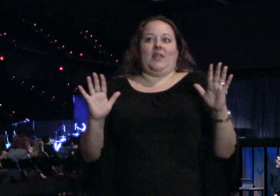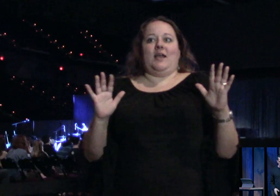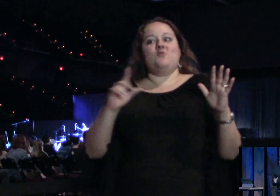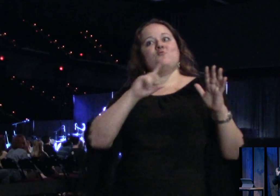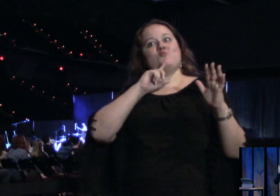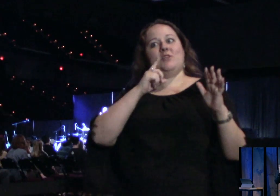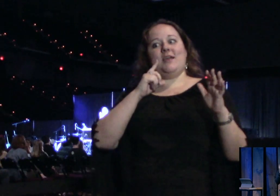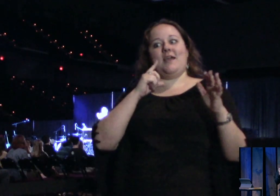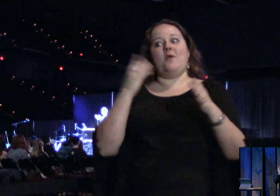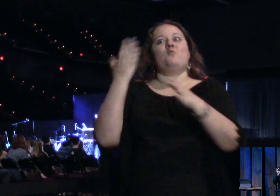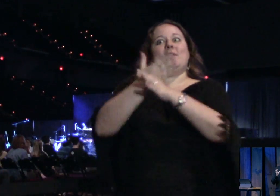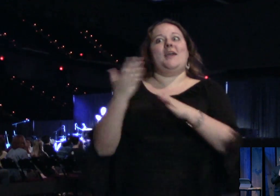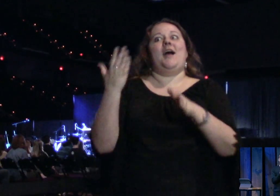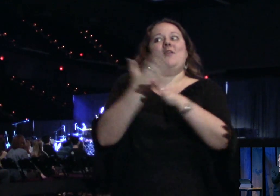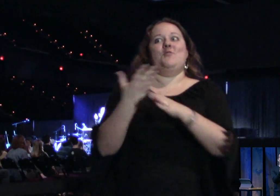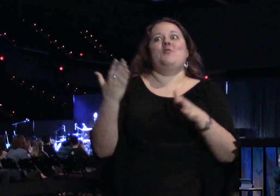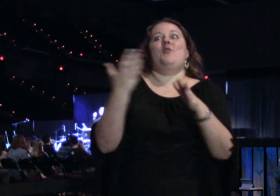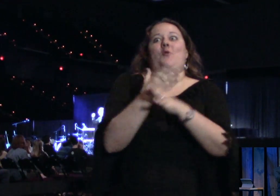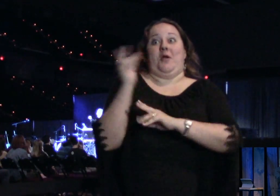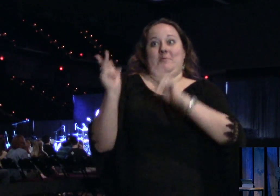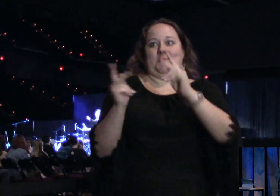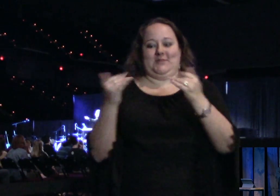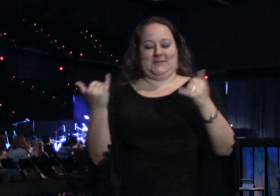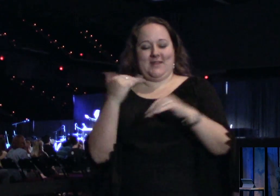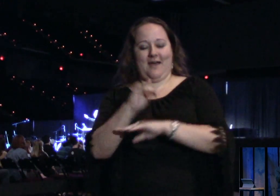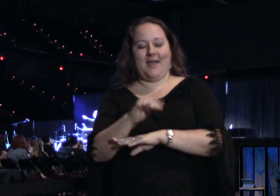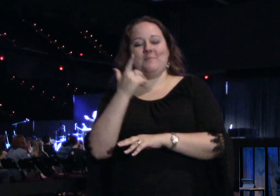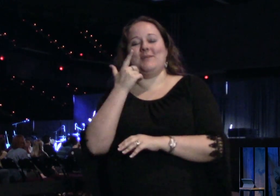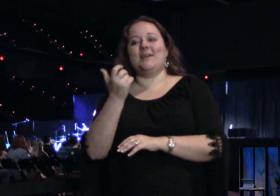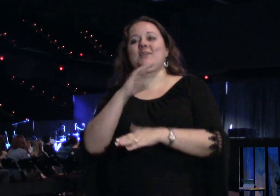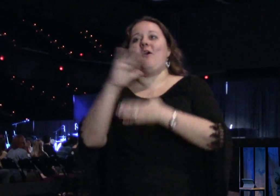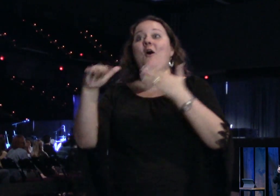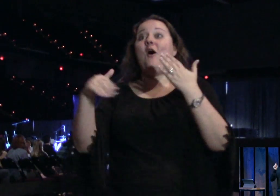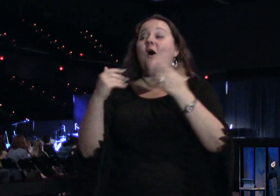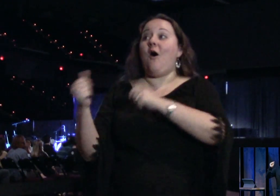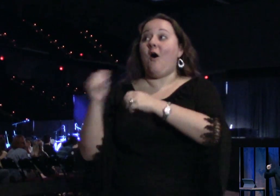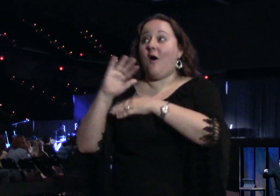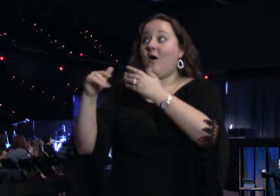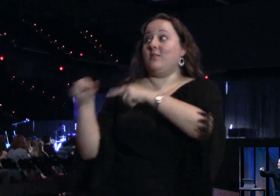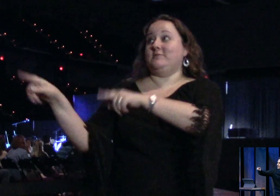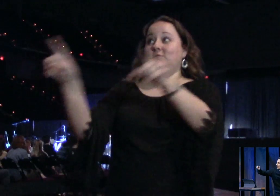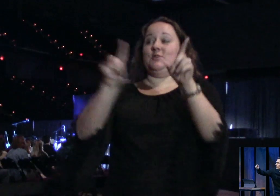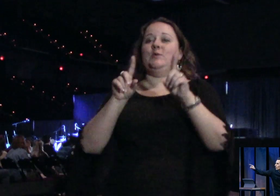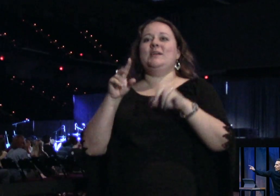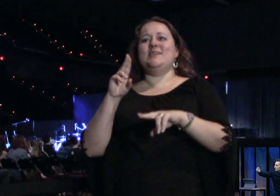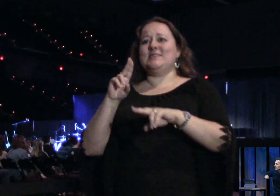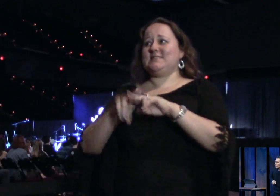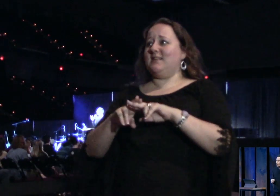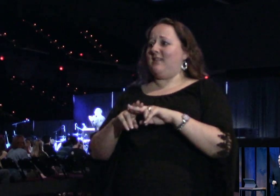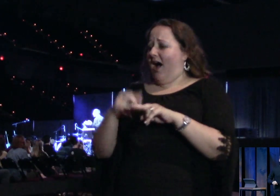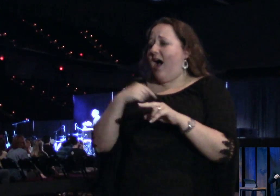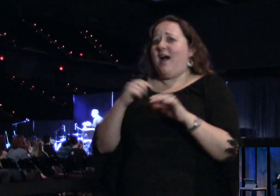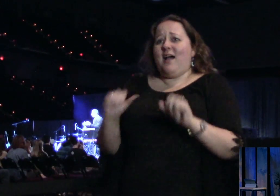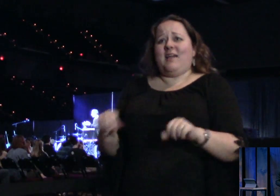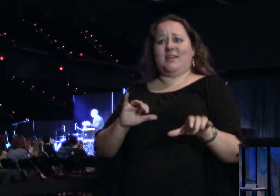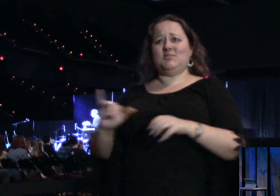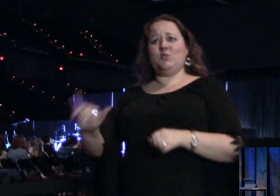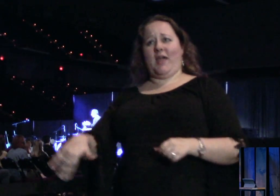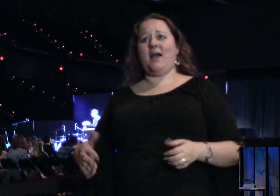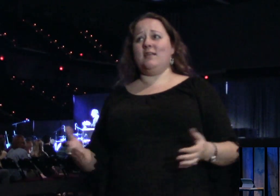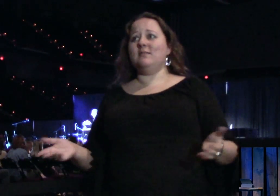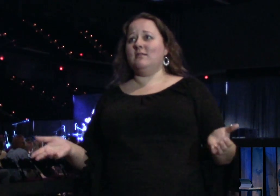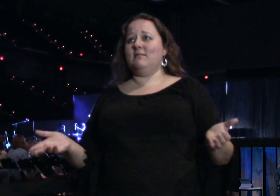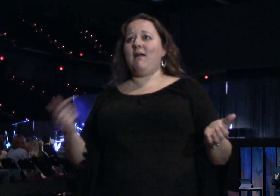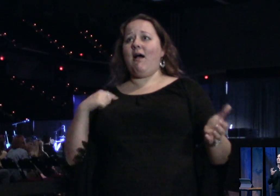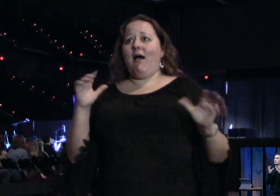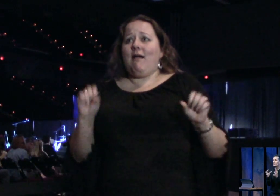chance to do that. And the reason that this game is going to drive you crazy tonight is because every single one of you is sitting there